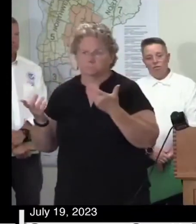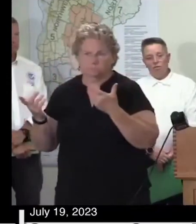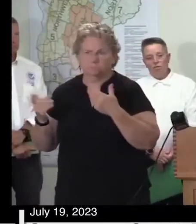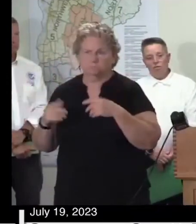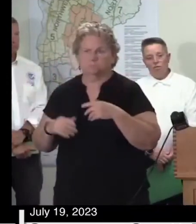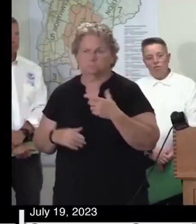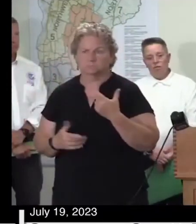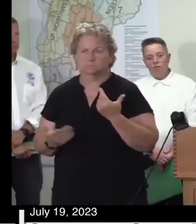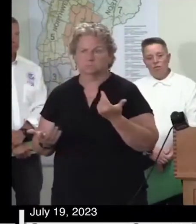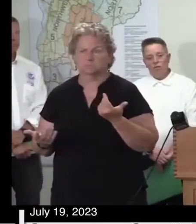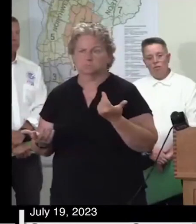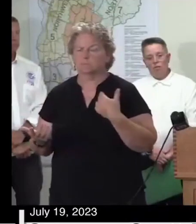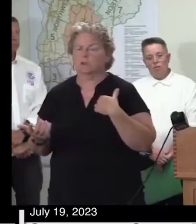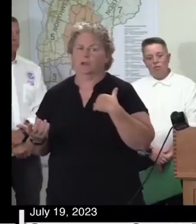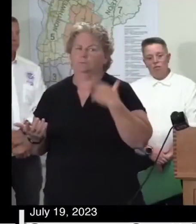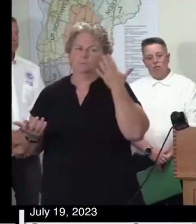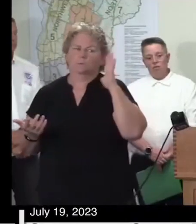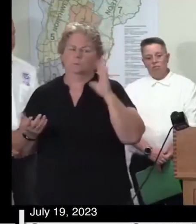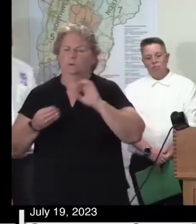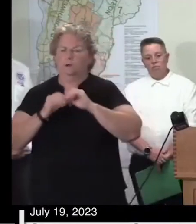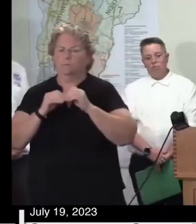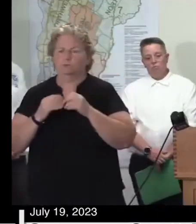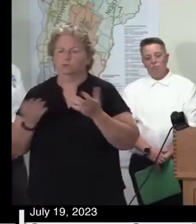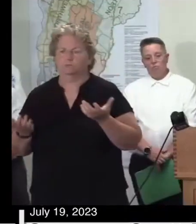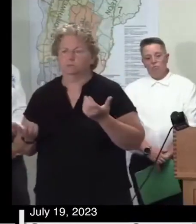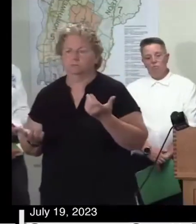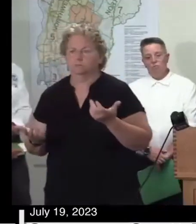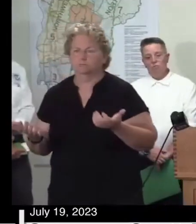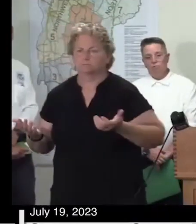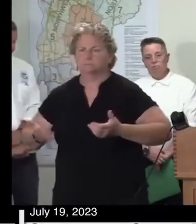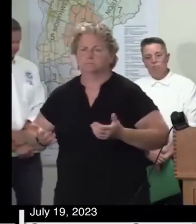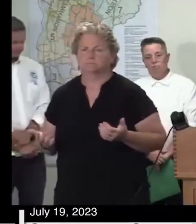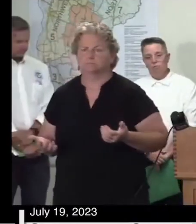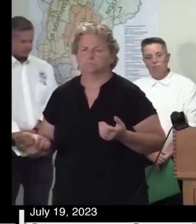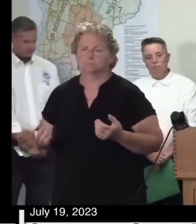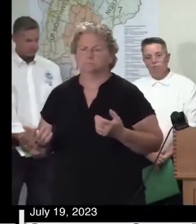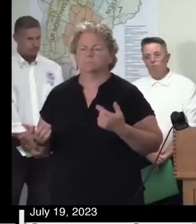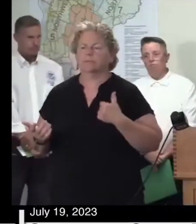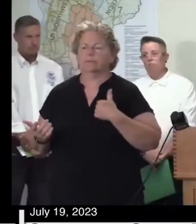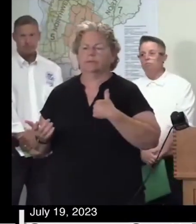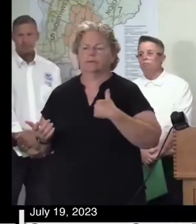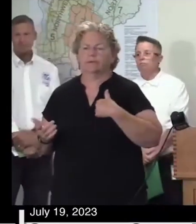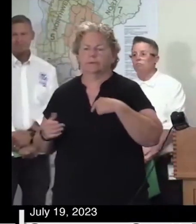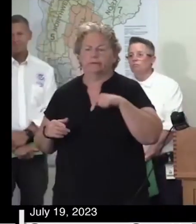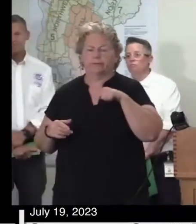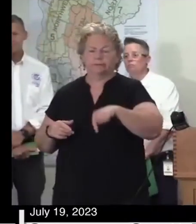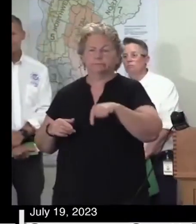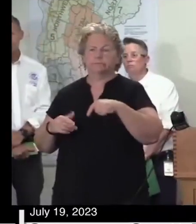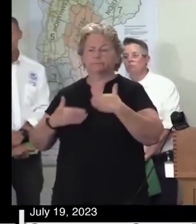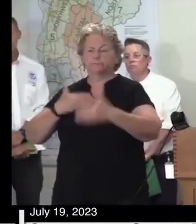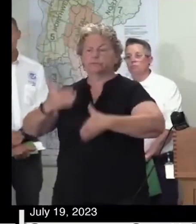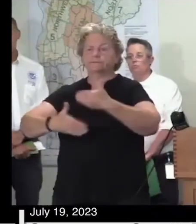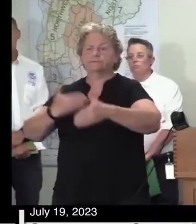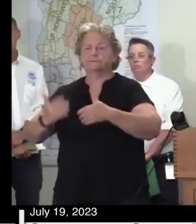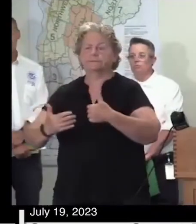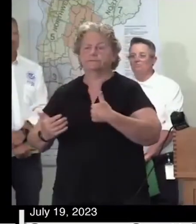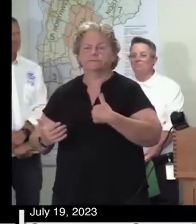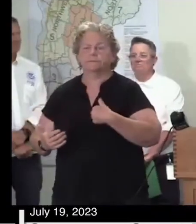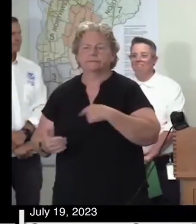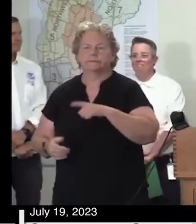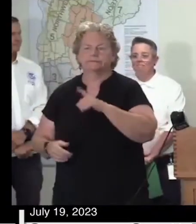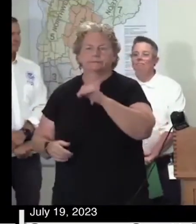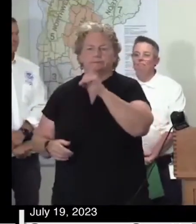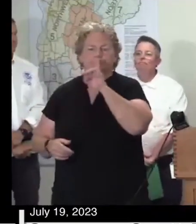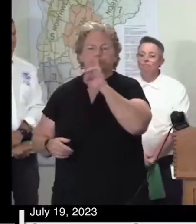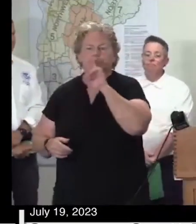that because we don't segregate the two. Our shelters are open to anyone. Just one more quick one for Commissioner Haas. You